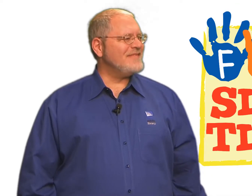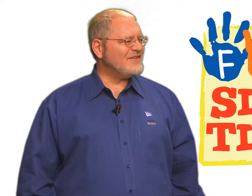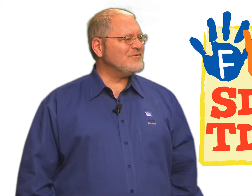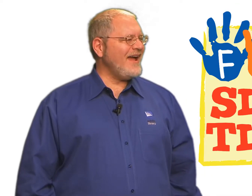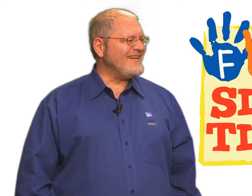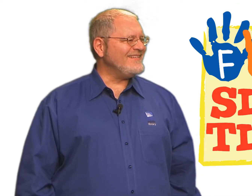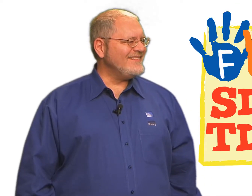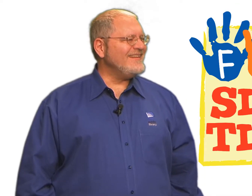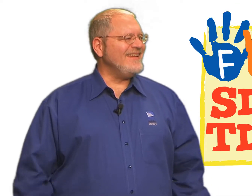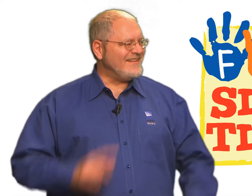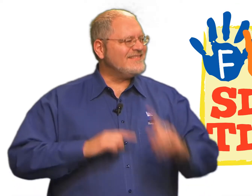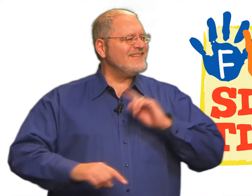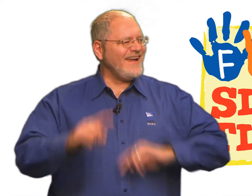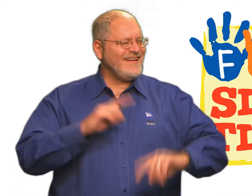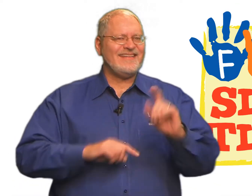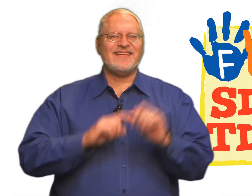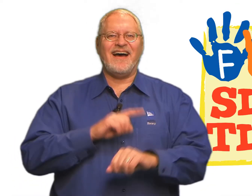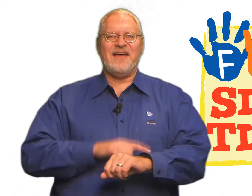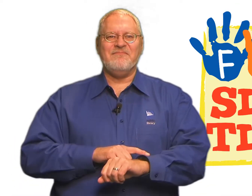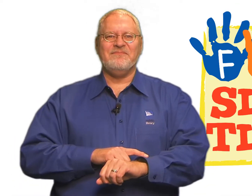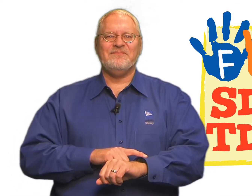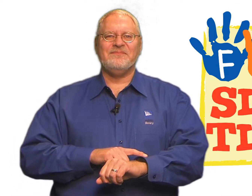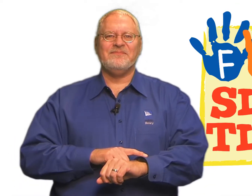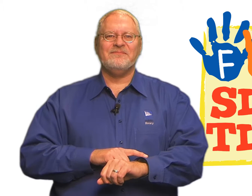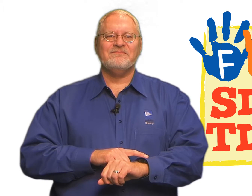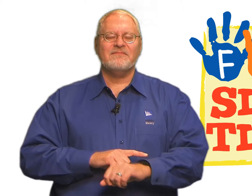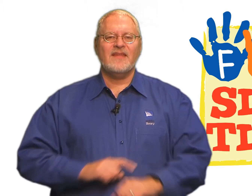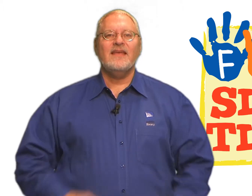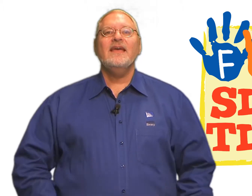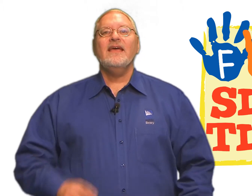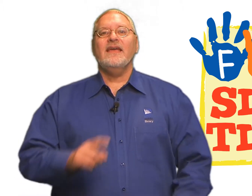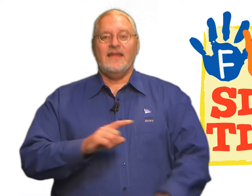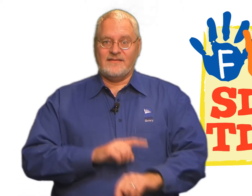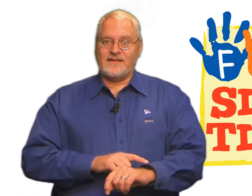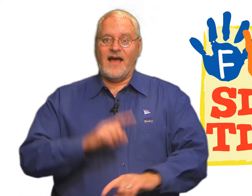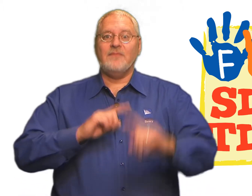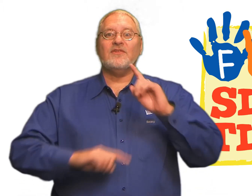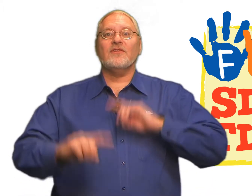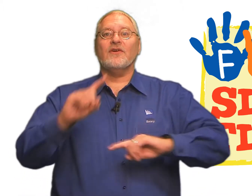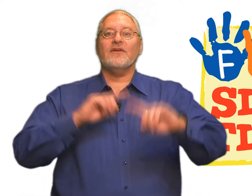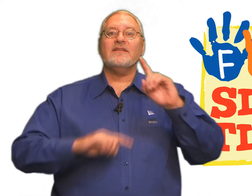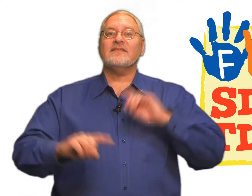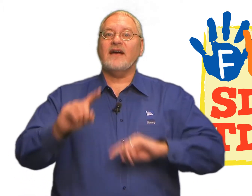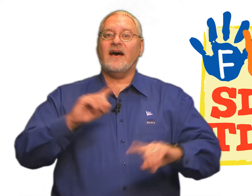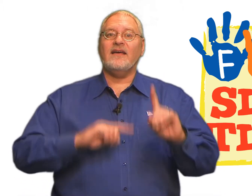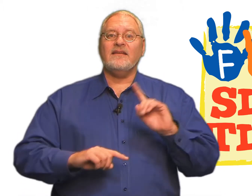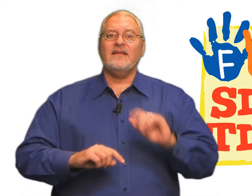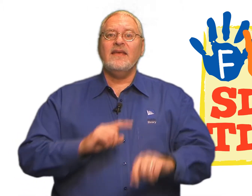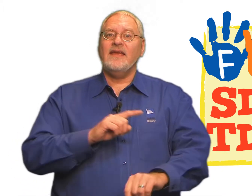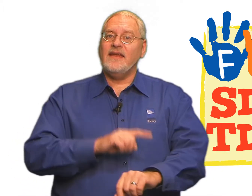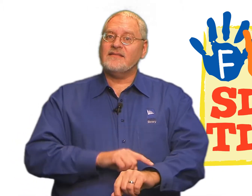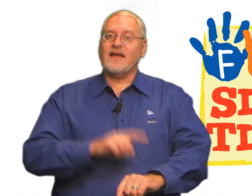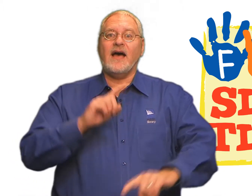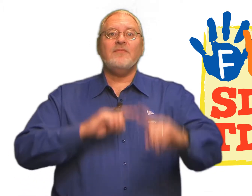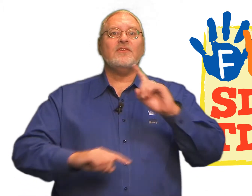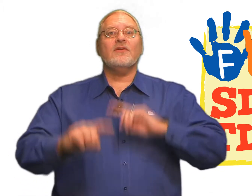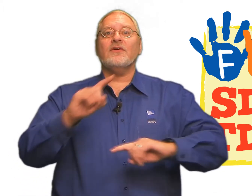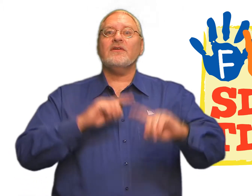That's right, it's signing time. It's time to learn a sign. It's time to learn